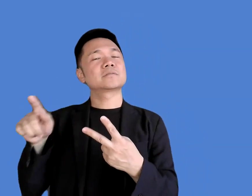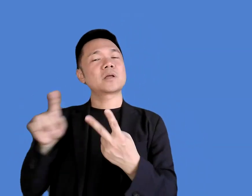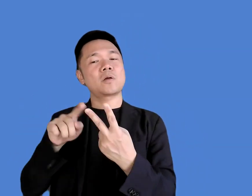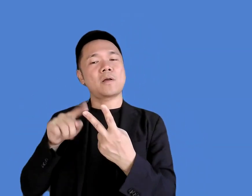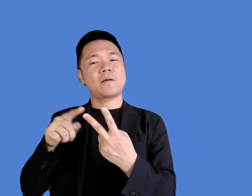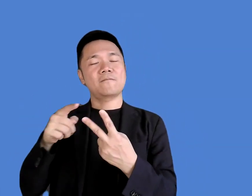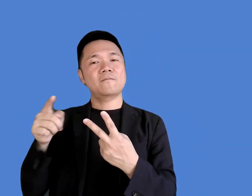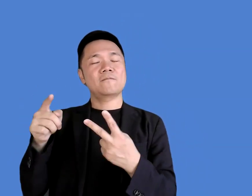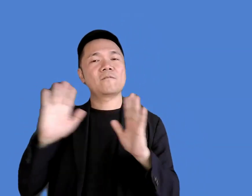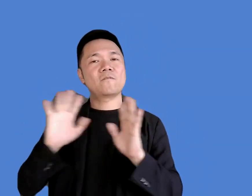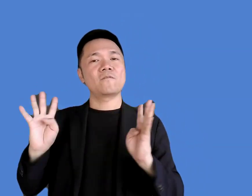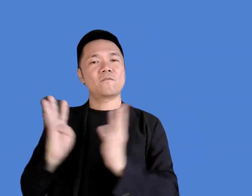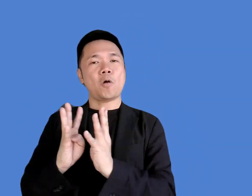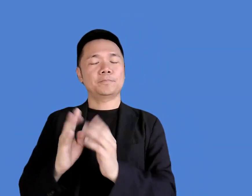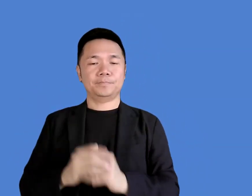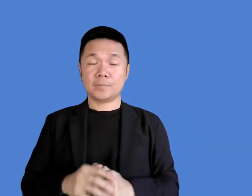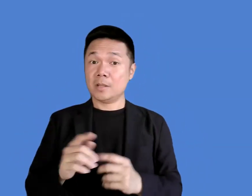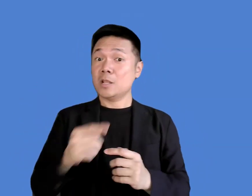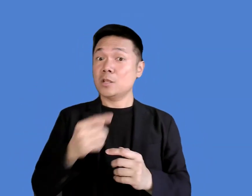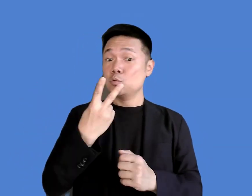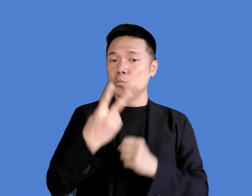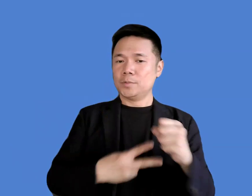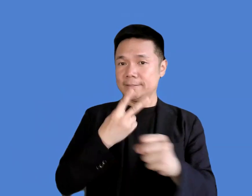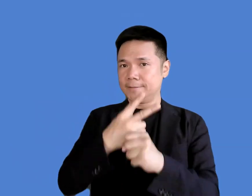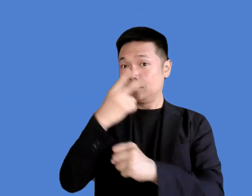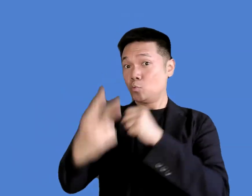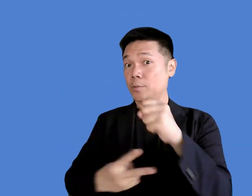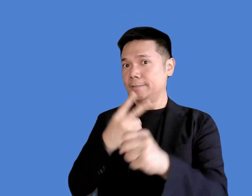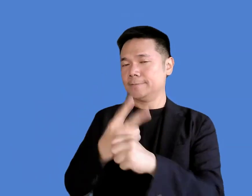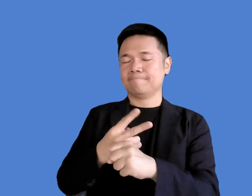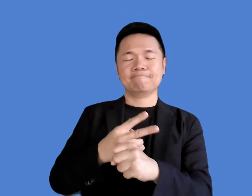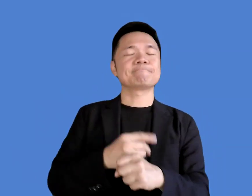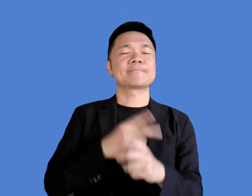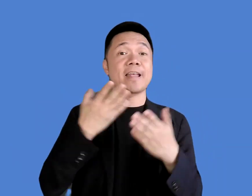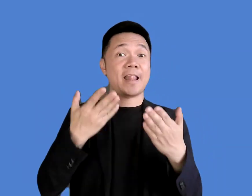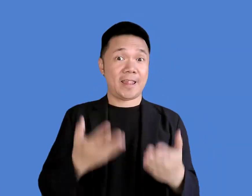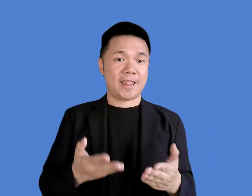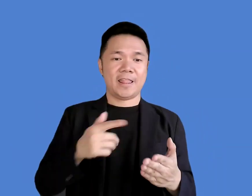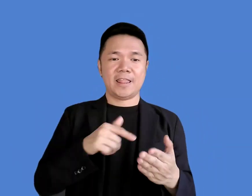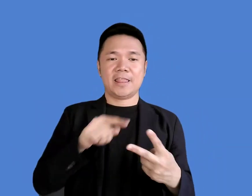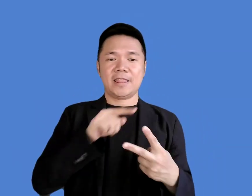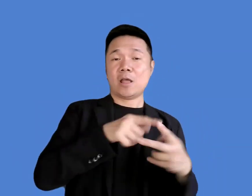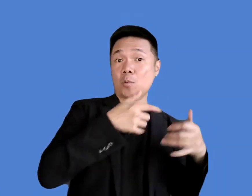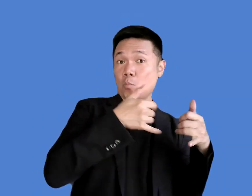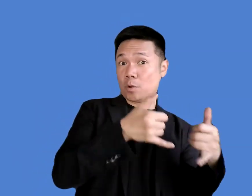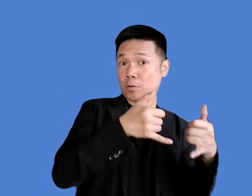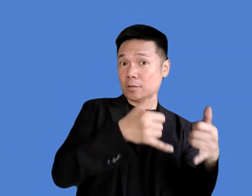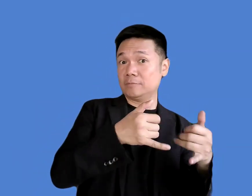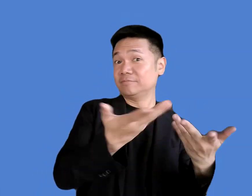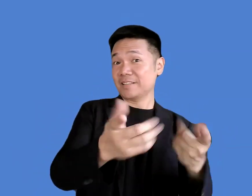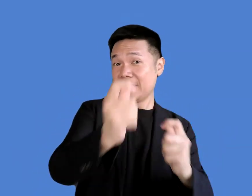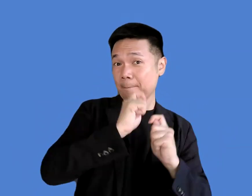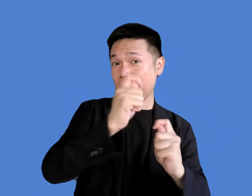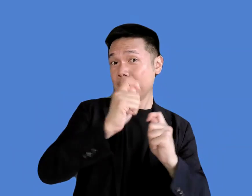to occur in a rotating 2-year cycle. Right now, we're in the middle of the Asia Pacific WEPs Awards. Applications are